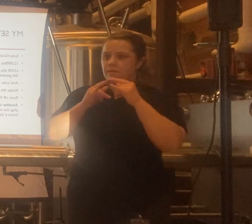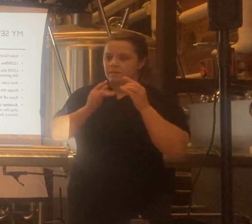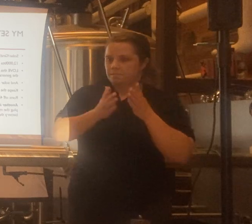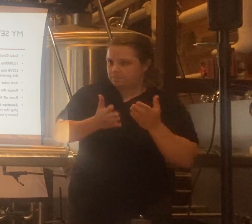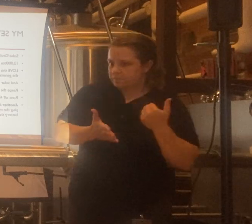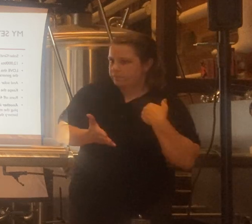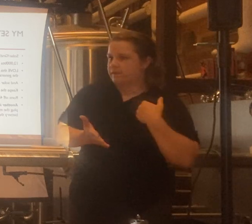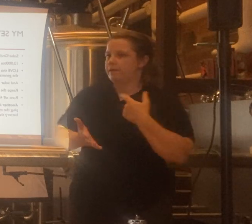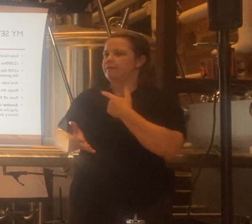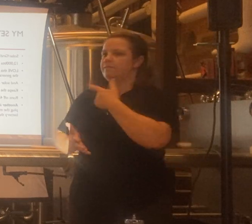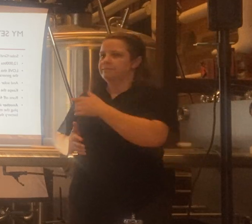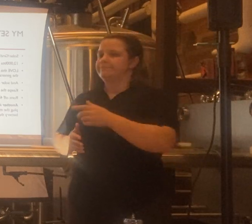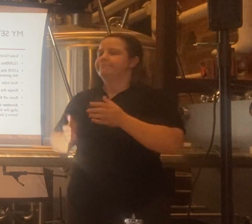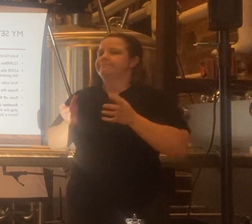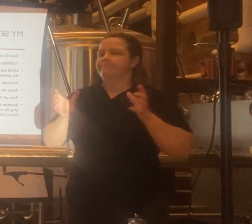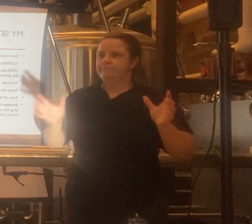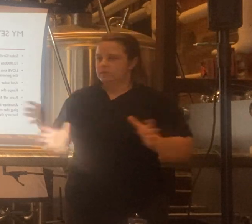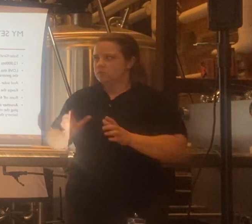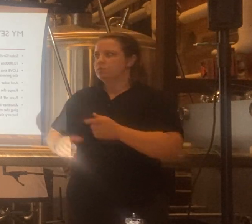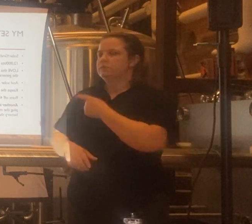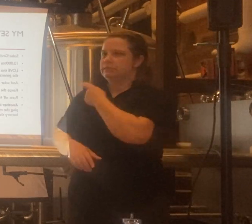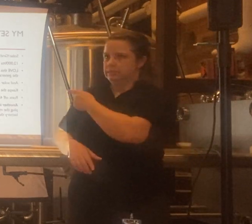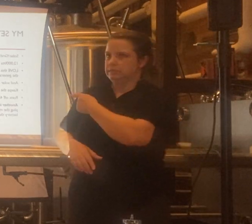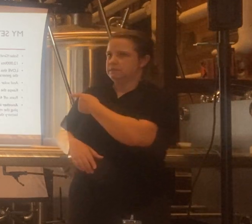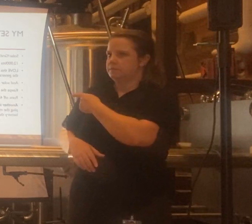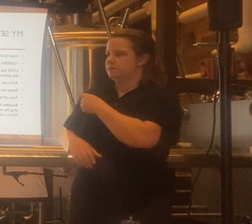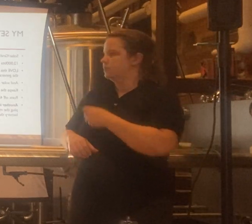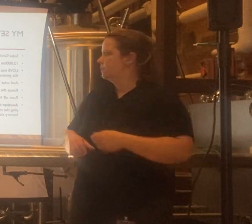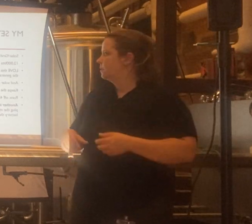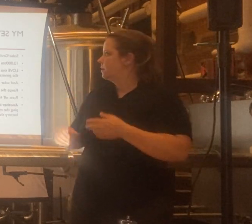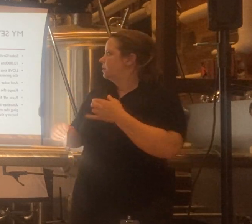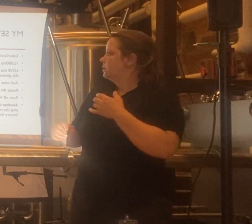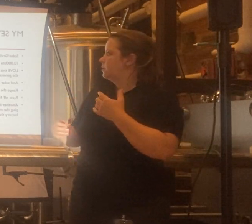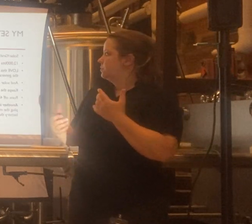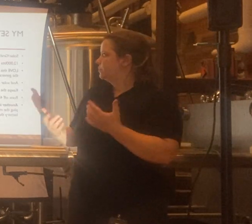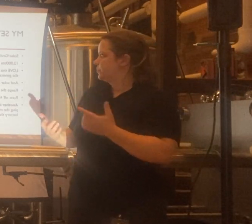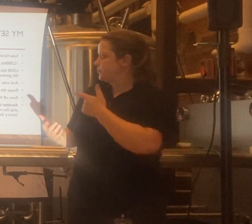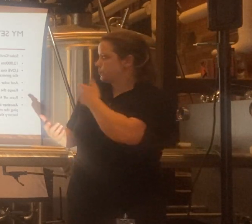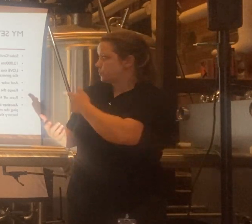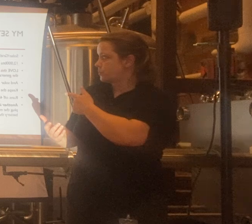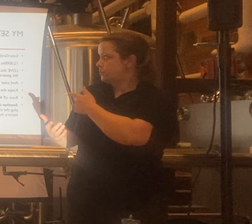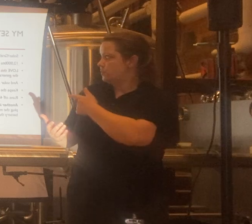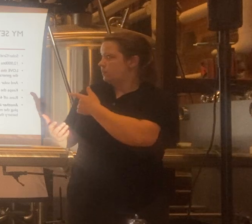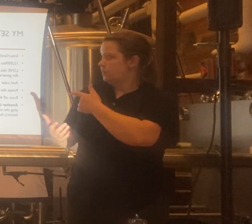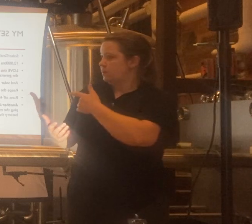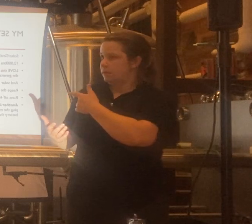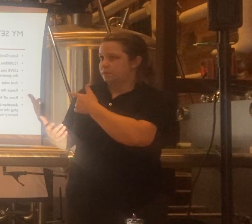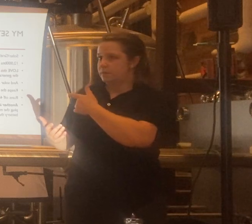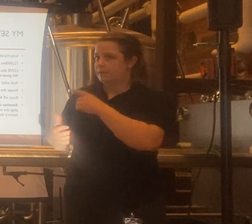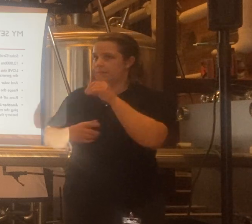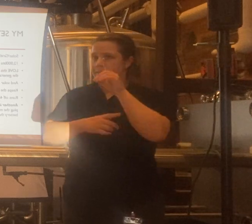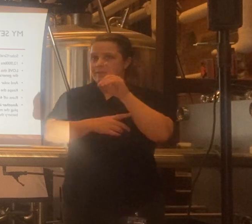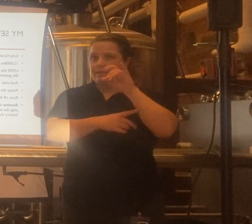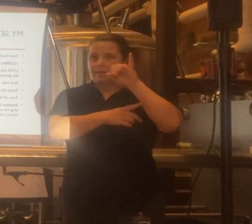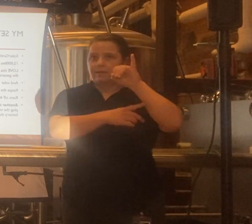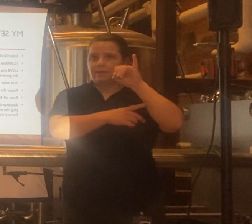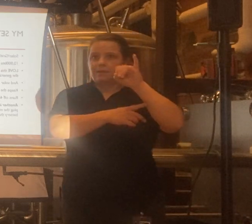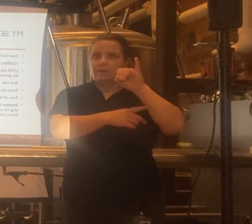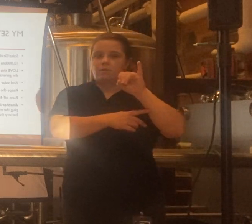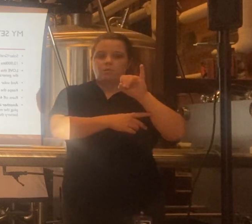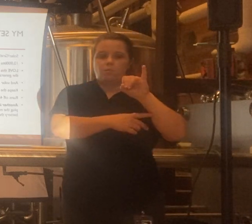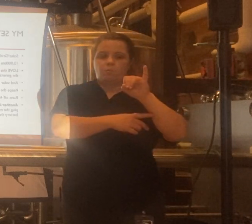I've been talking about. So it's a EG4 and all the parts come with it. It is a do-it-yourself setup. You can hire somebody to do it, but they make a kit